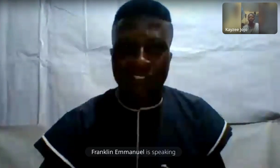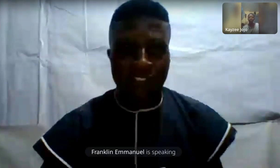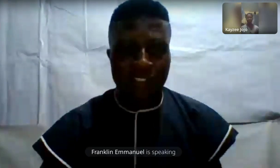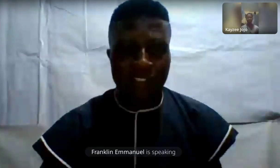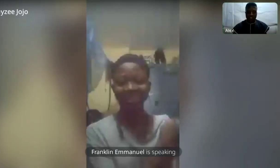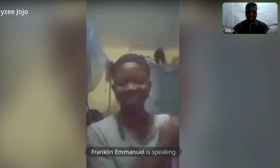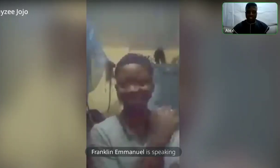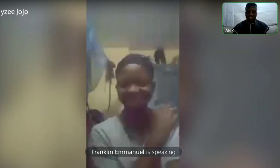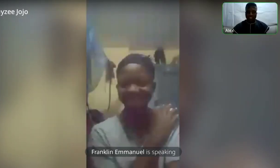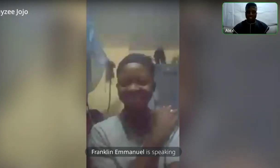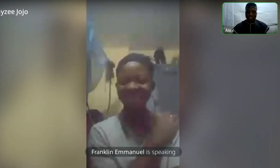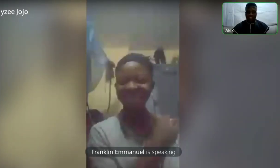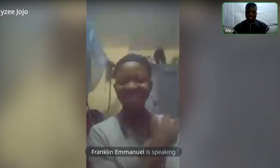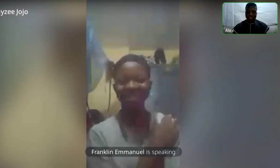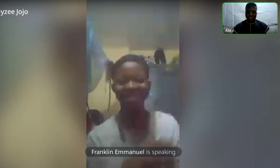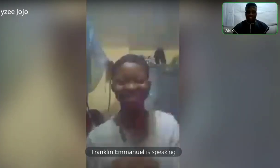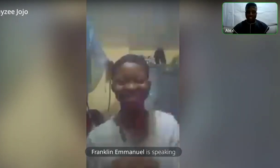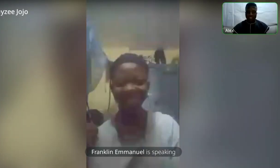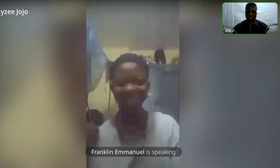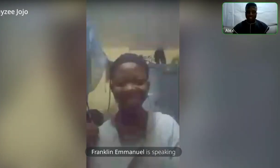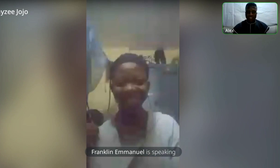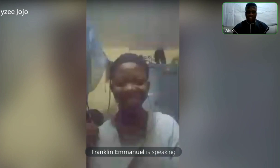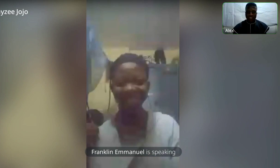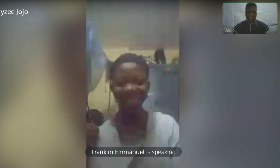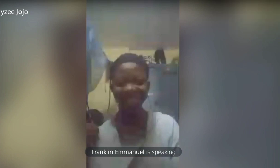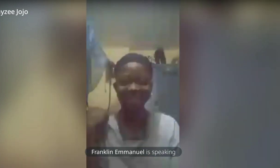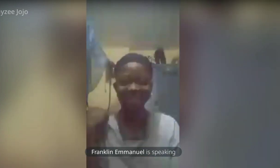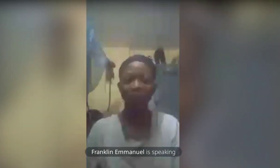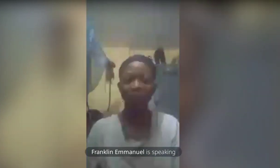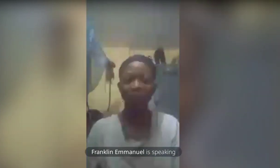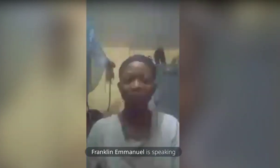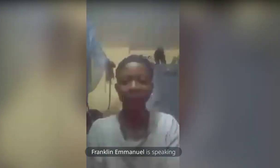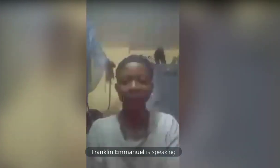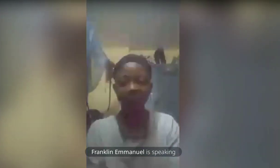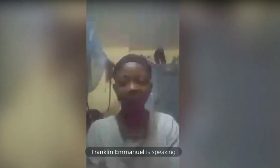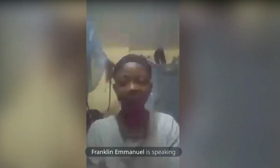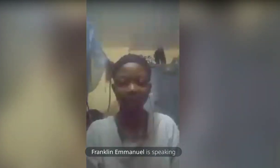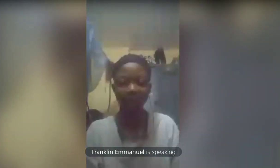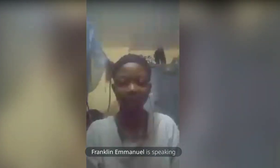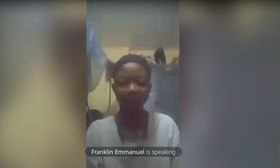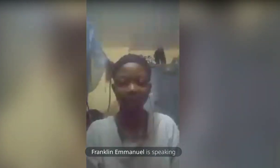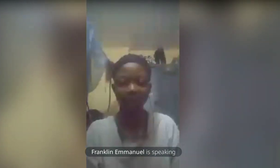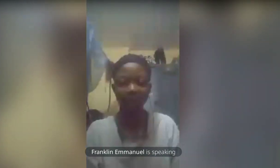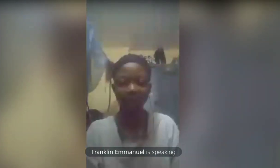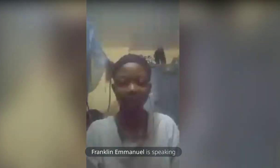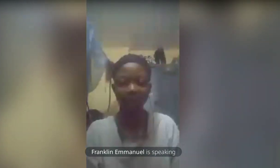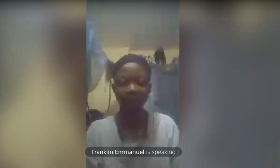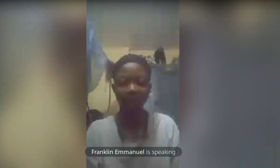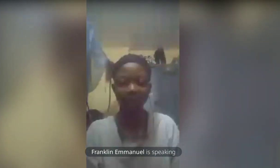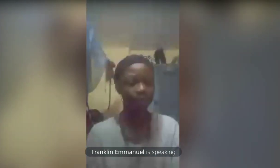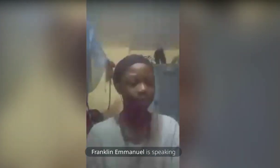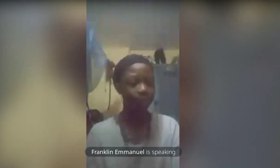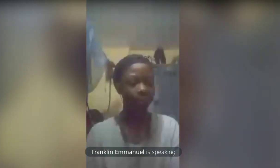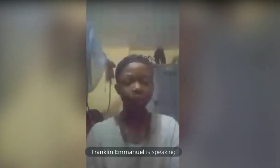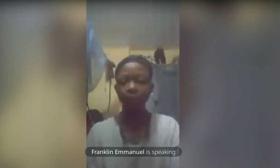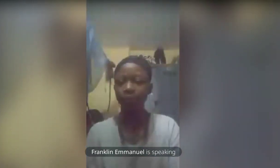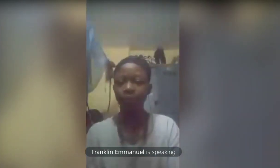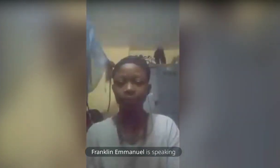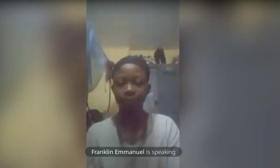I can see so many of them. I'm so sorry. I don't know. Sometimes I see. I see. Okay, I saw Ojo now. I thought it was a